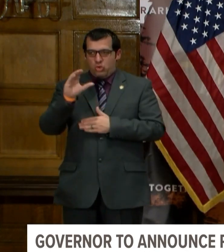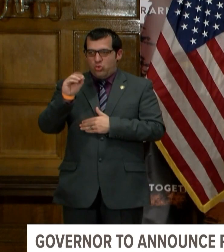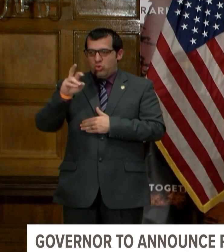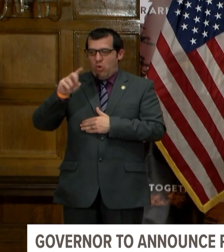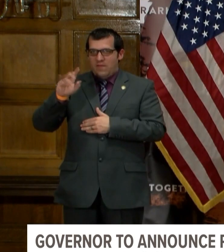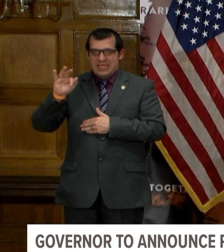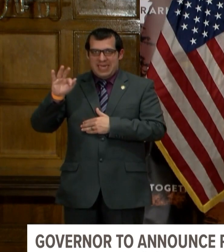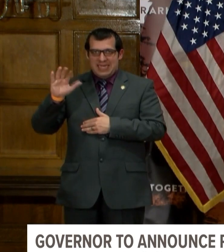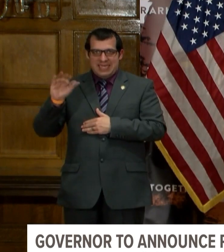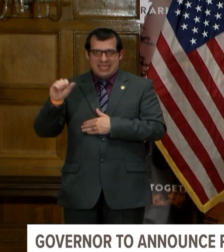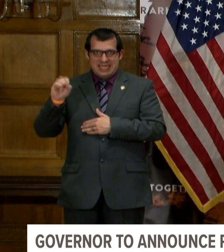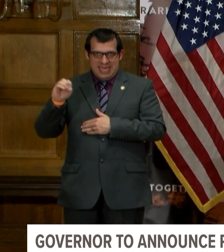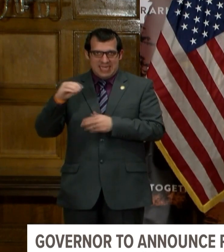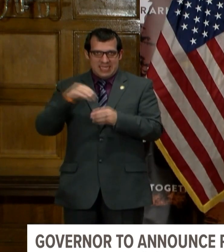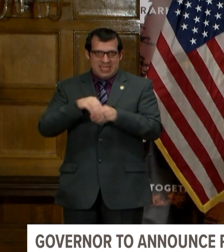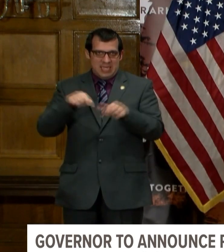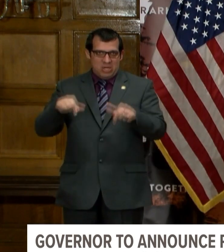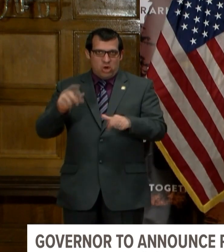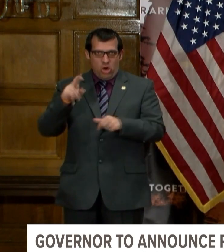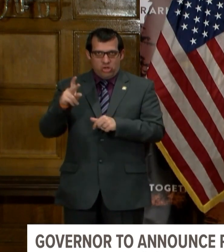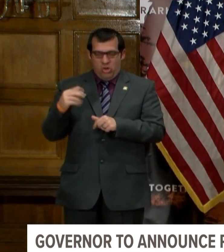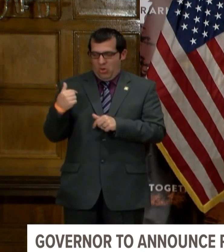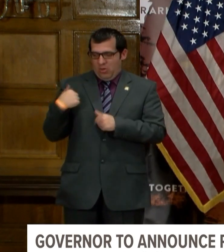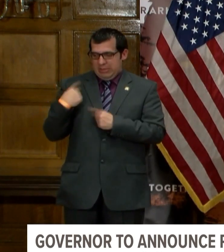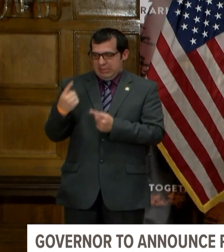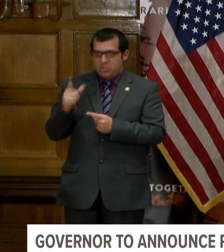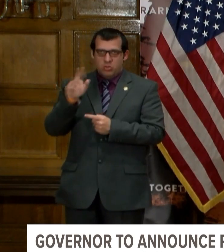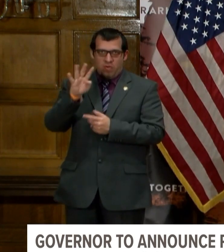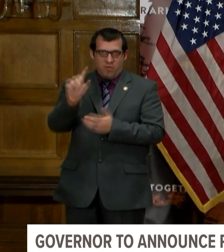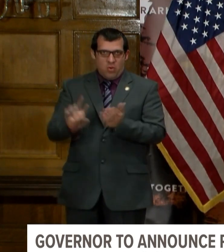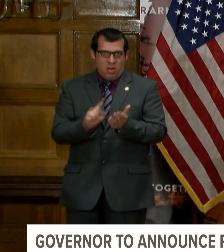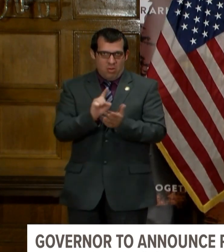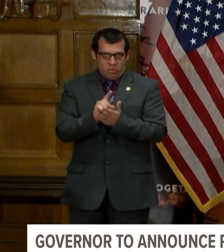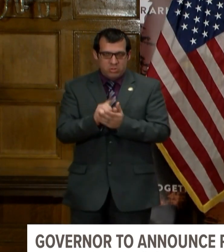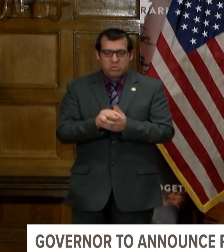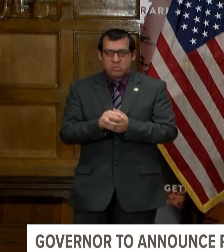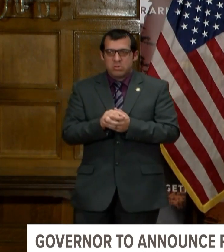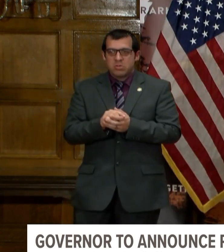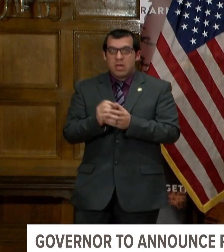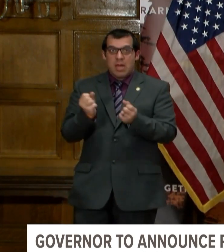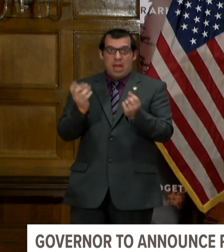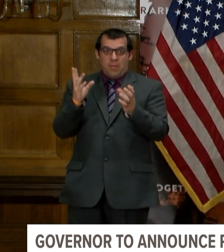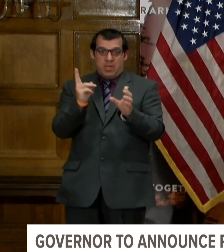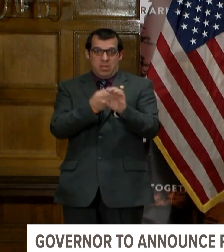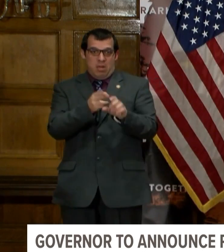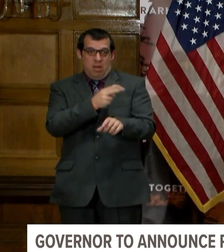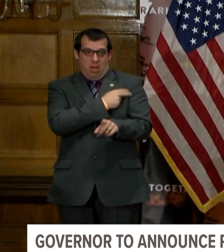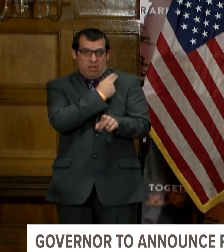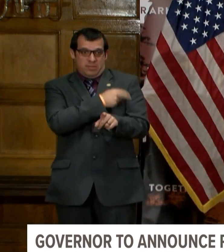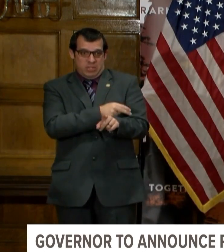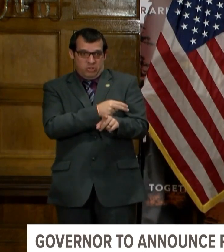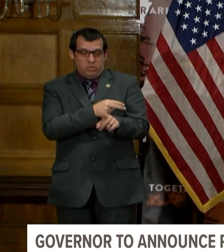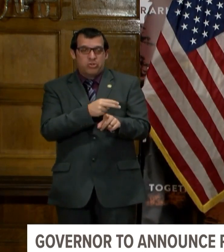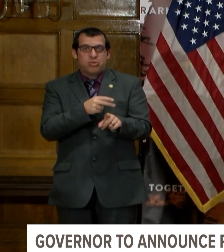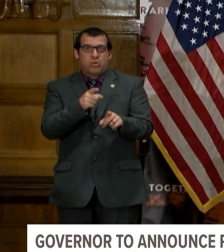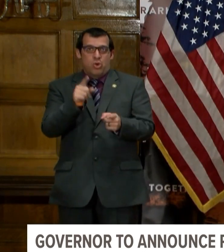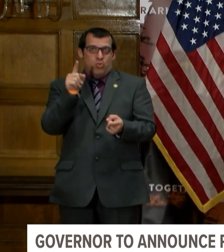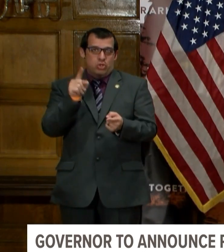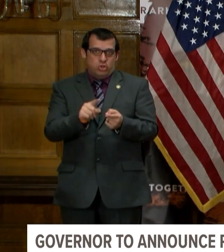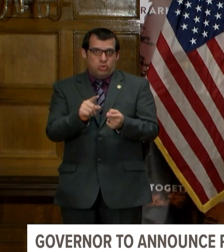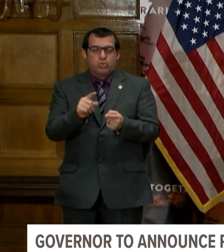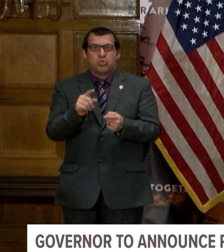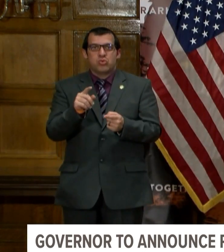COVID-19 cases in Arkansas in the last 24 hours. In terms of hospitalizations, the hospitalizations have been reduced